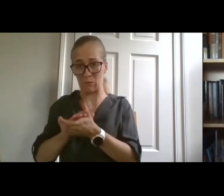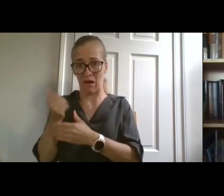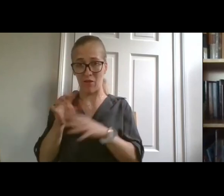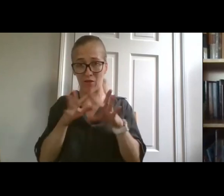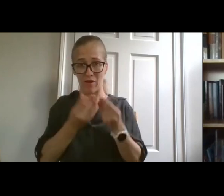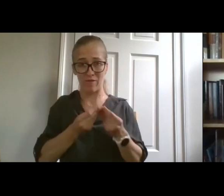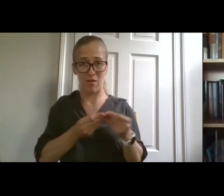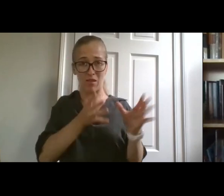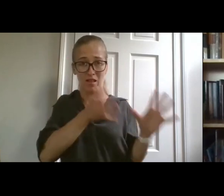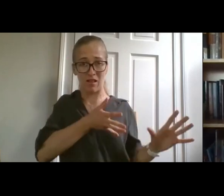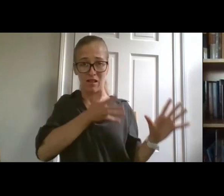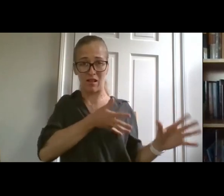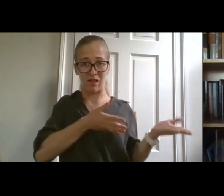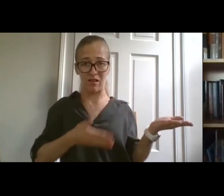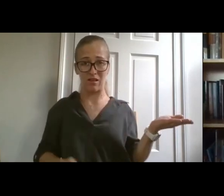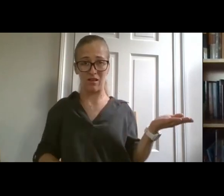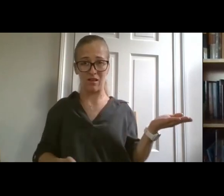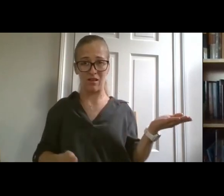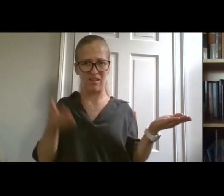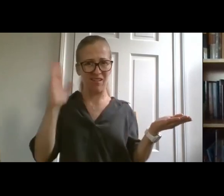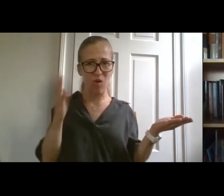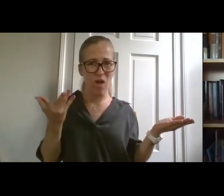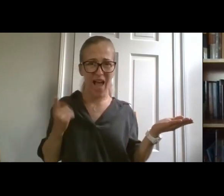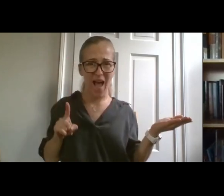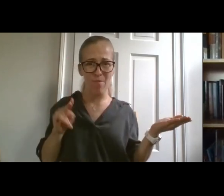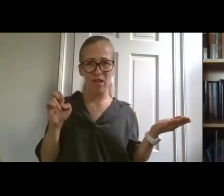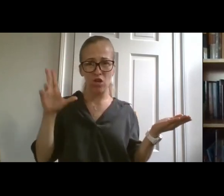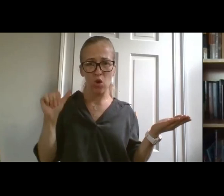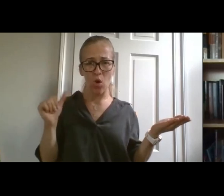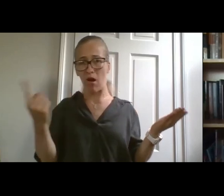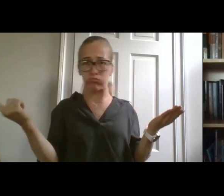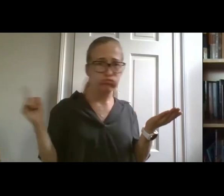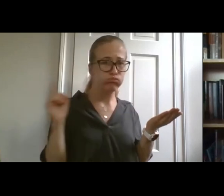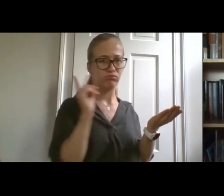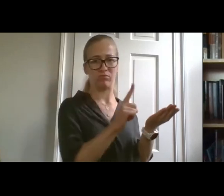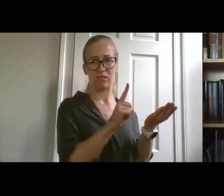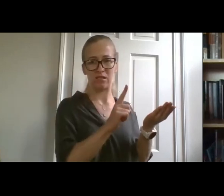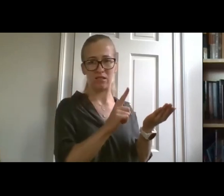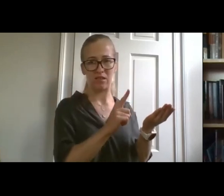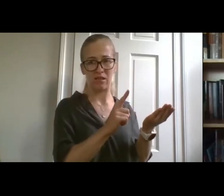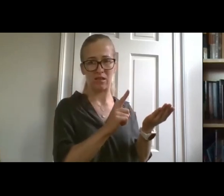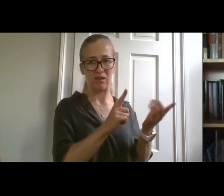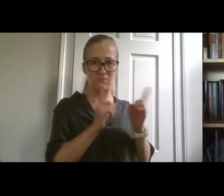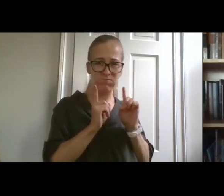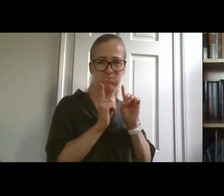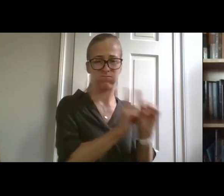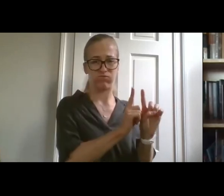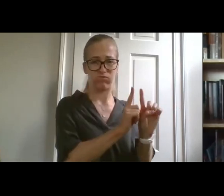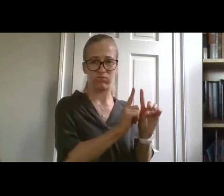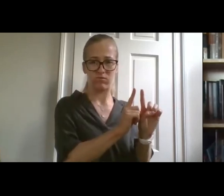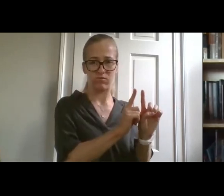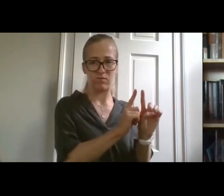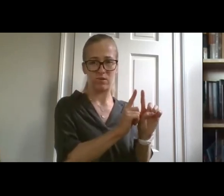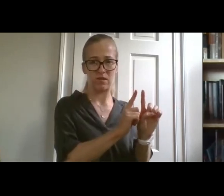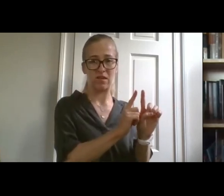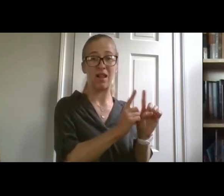on retching? My God, what is going on? Nora finally rushed up, stepping in her open-toed sandals into the puddle around her son. As